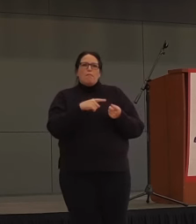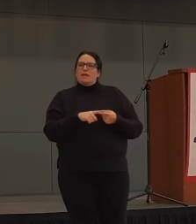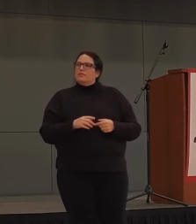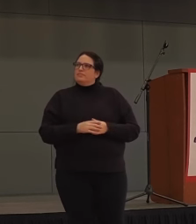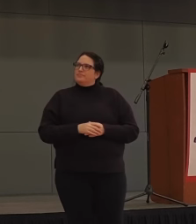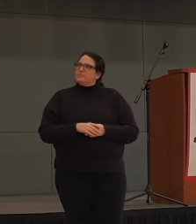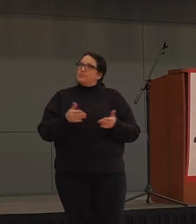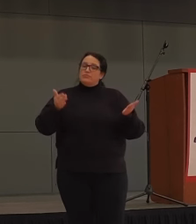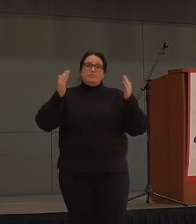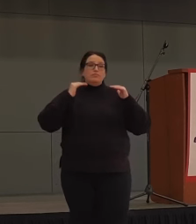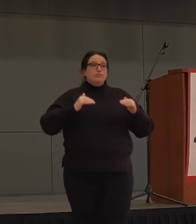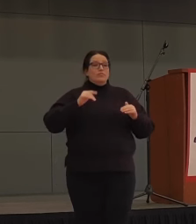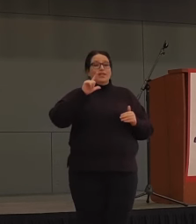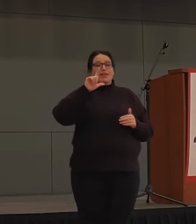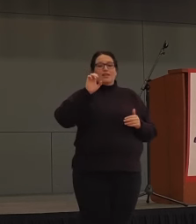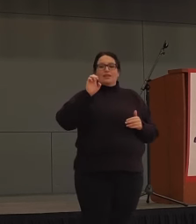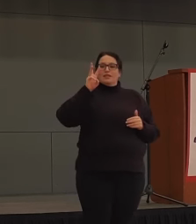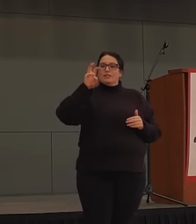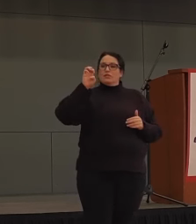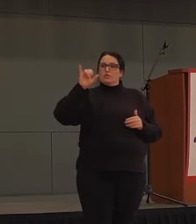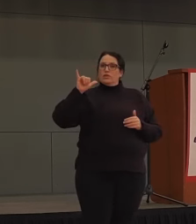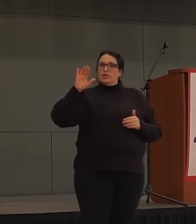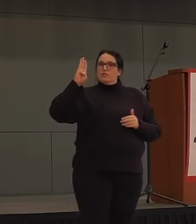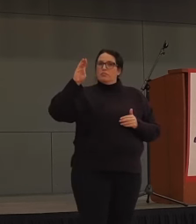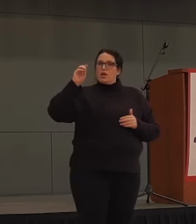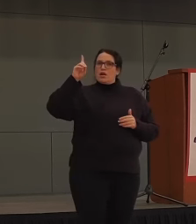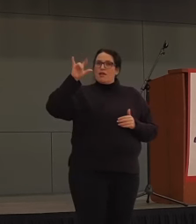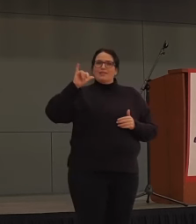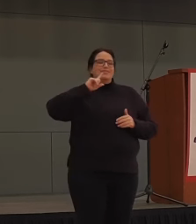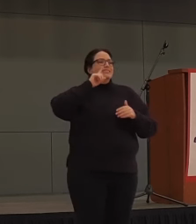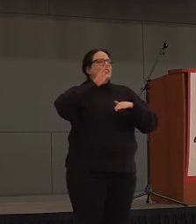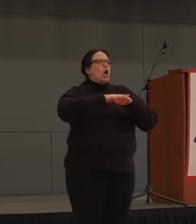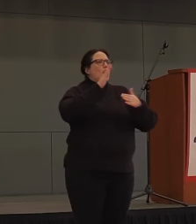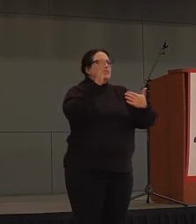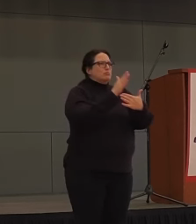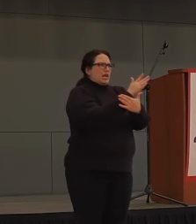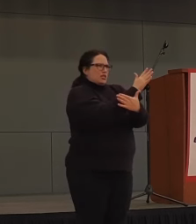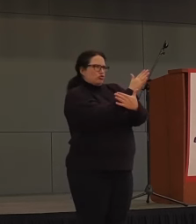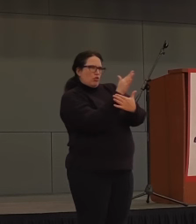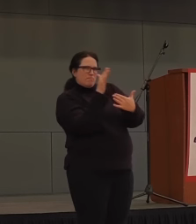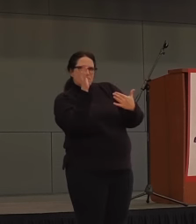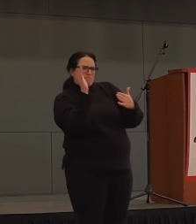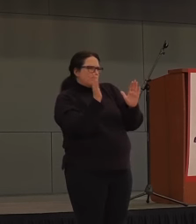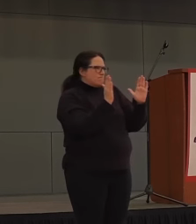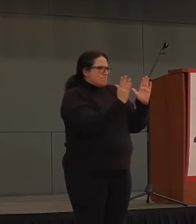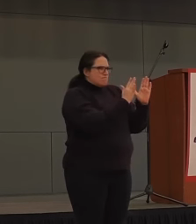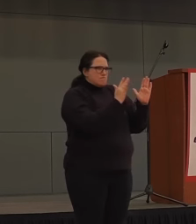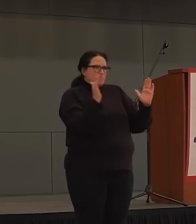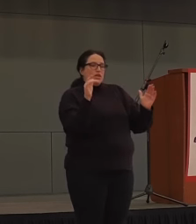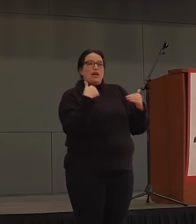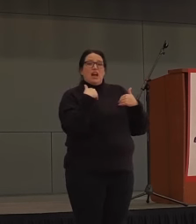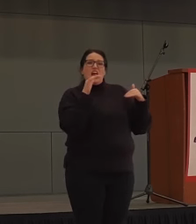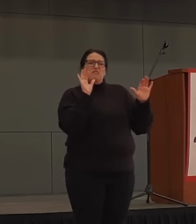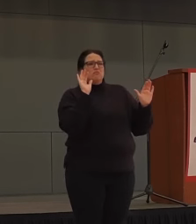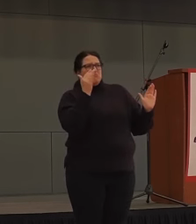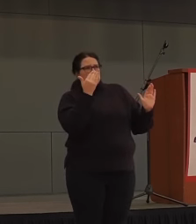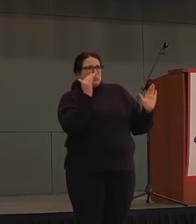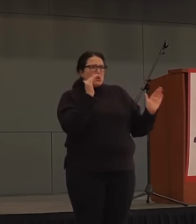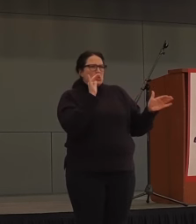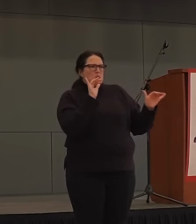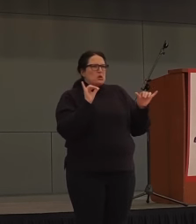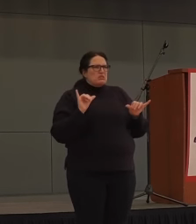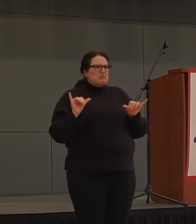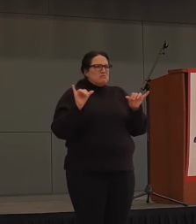Lewy body is on a spectrum with Parkinson's. They have similar characteristics. So Lewy body